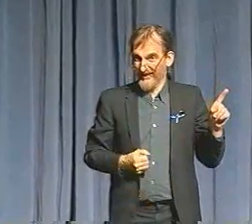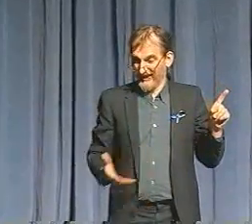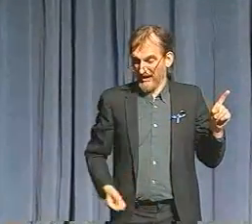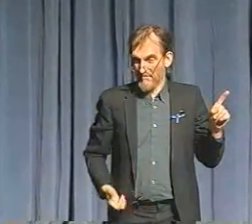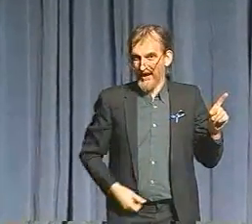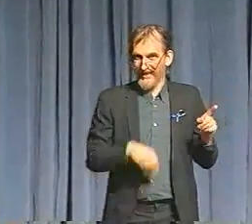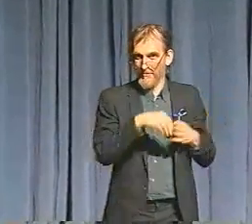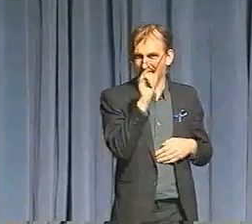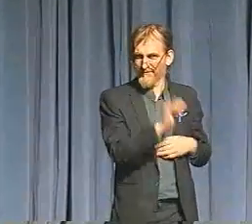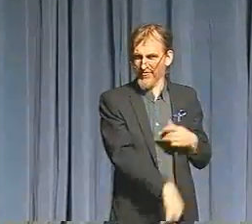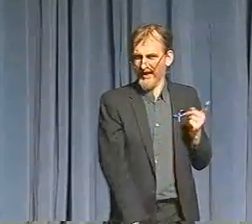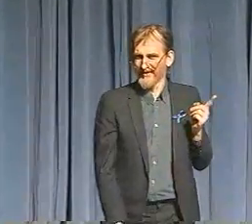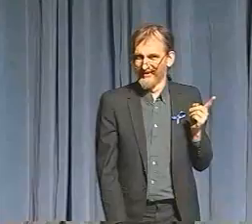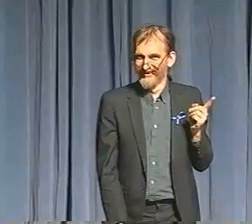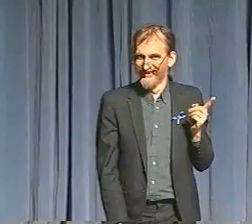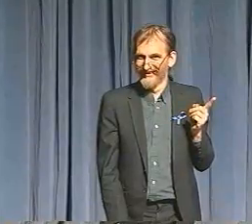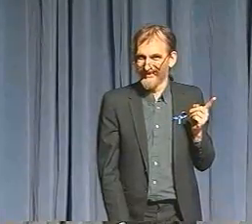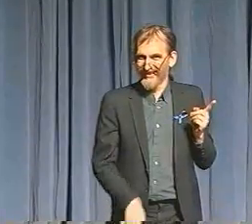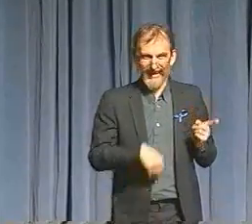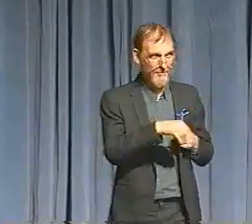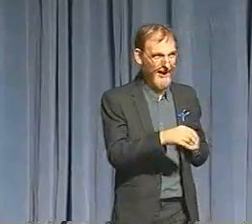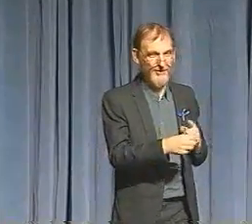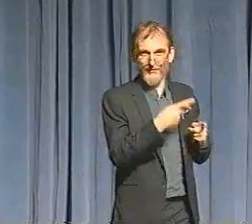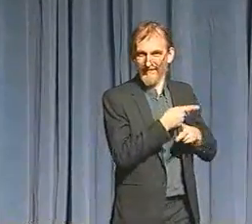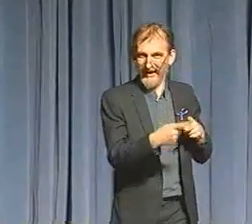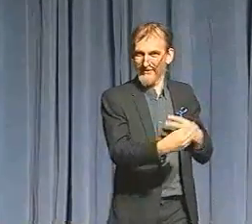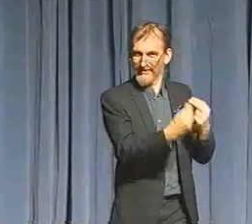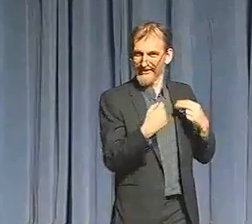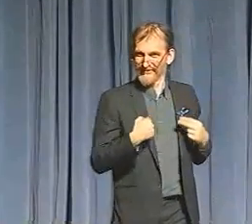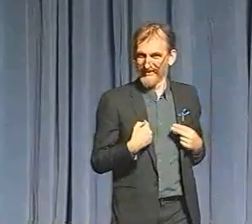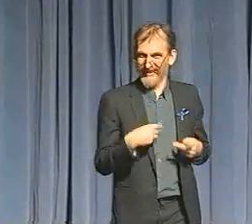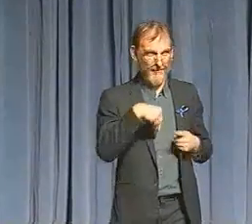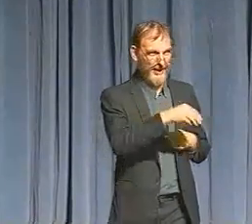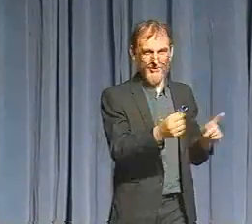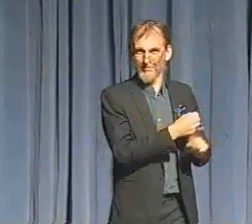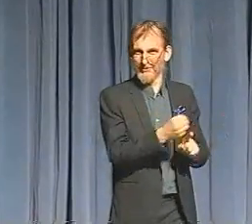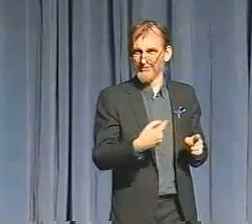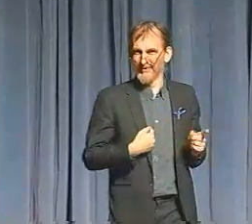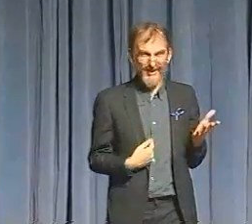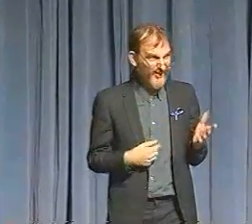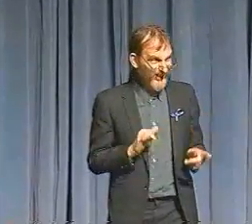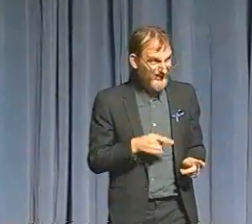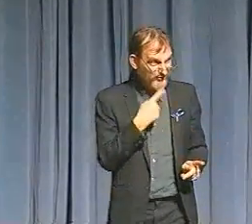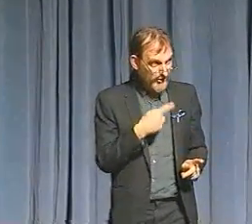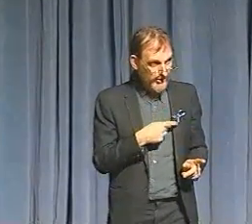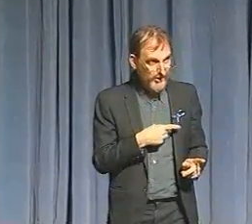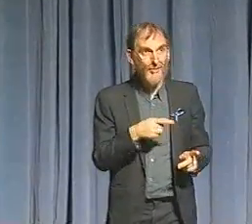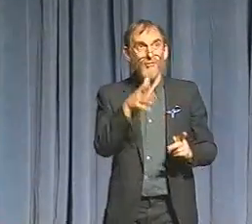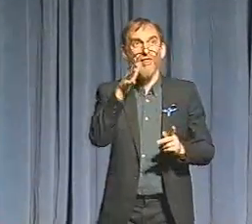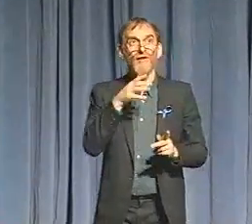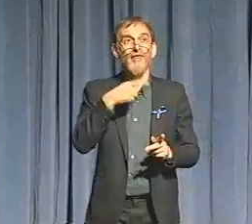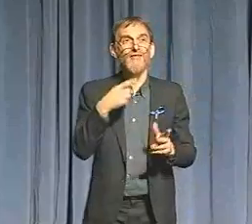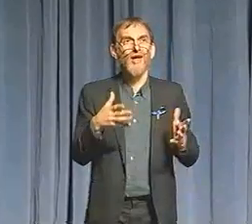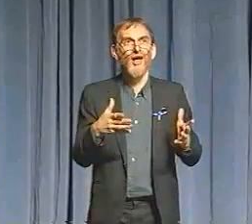We also learn to distrust hearing people. You know, gosh, we pay you to abuse